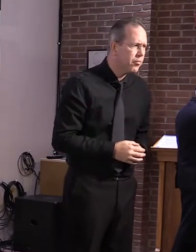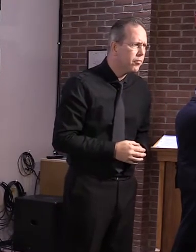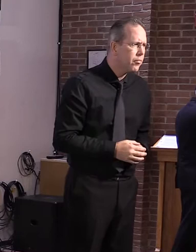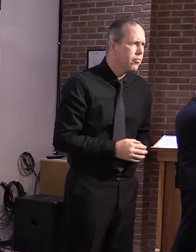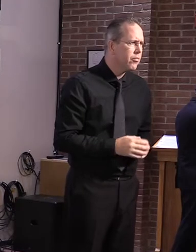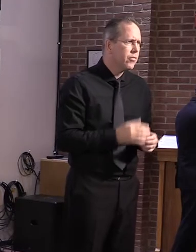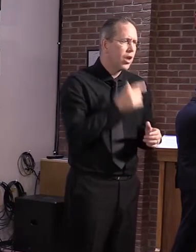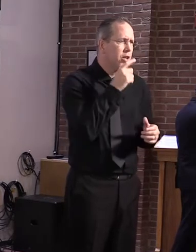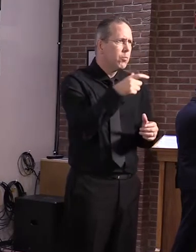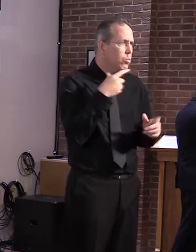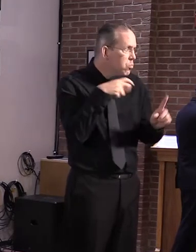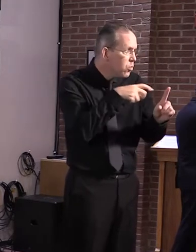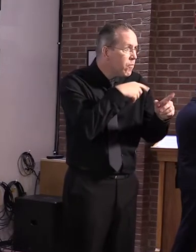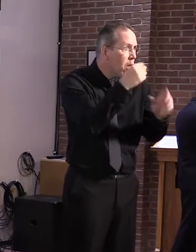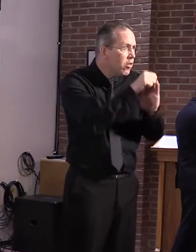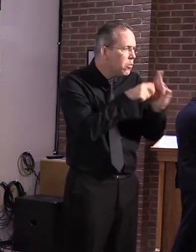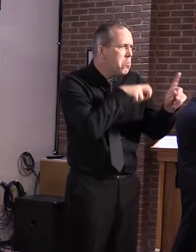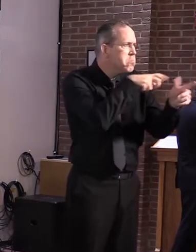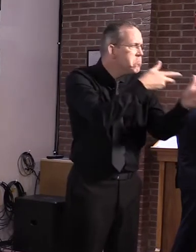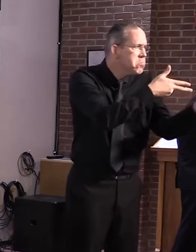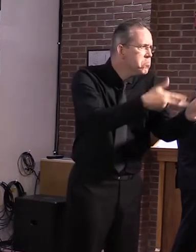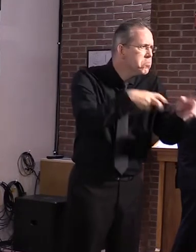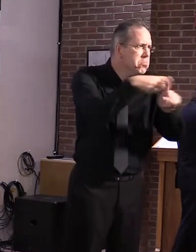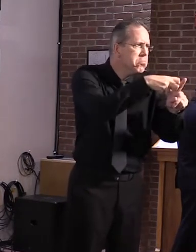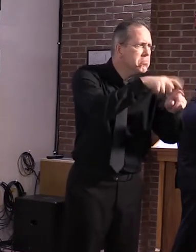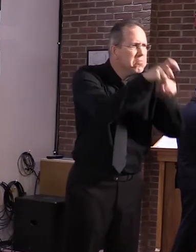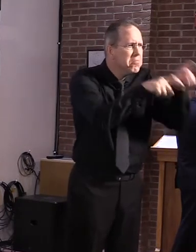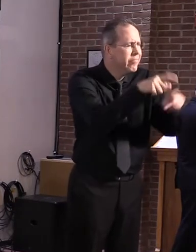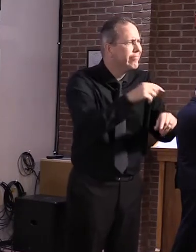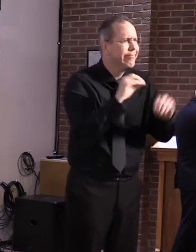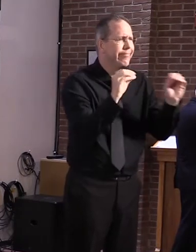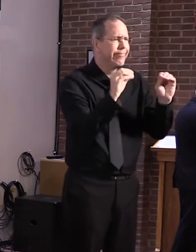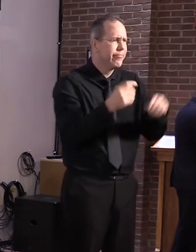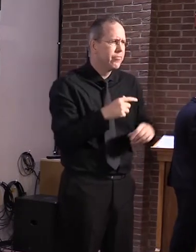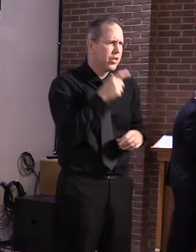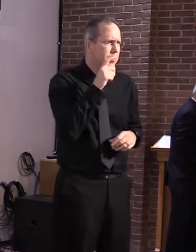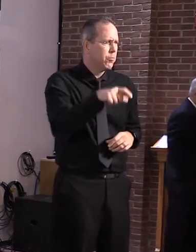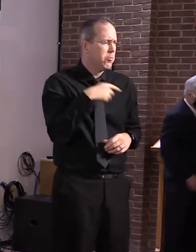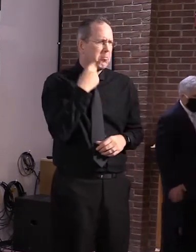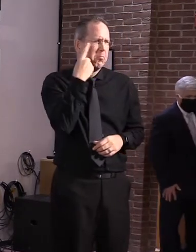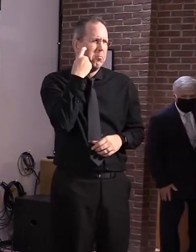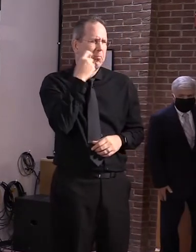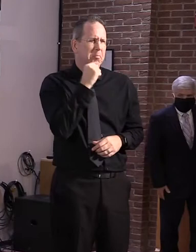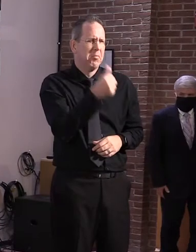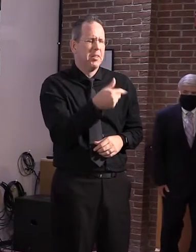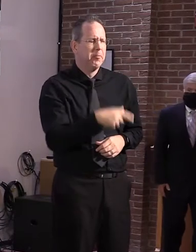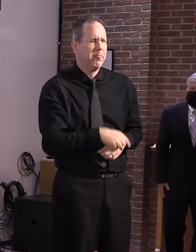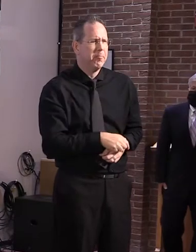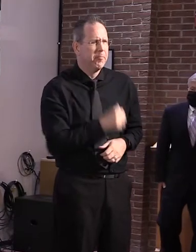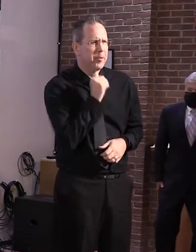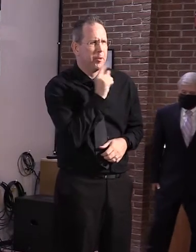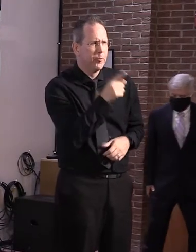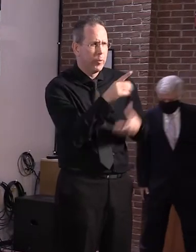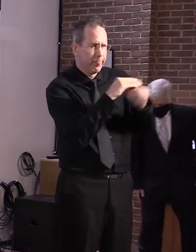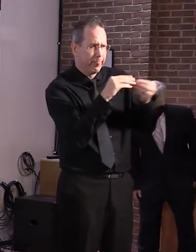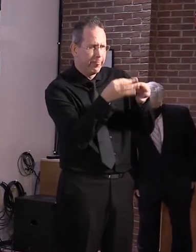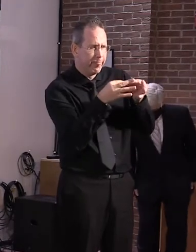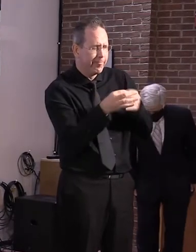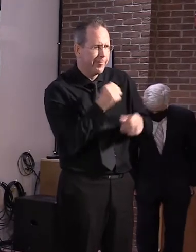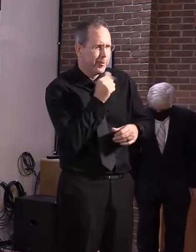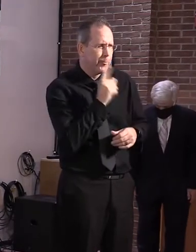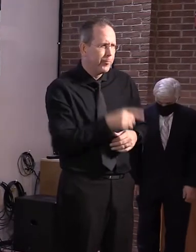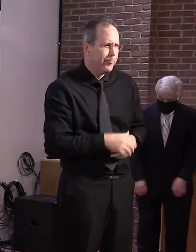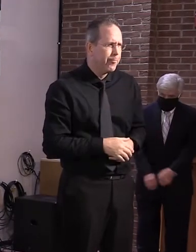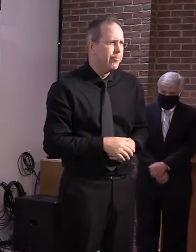I heard the incident from someone who was related to the person involved, so it might have changed, but the premise